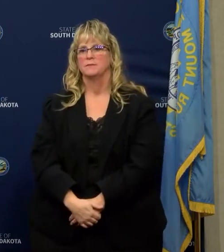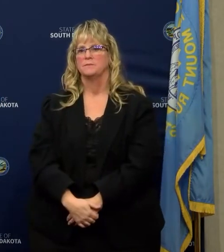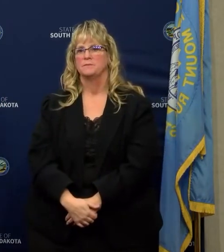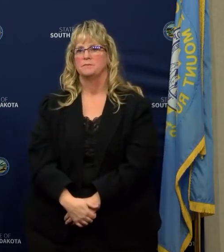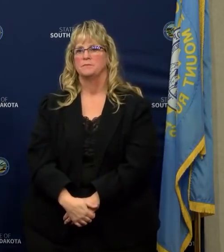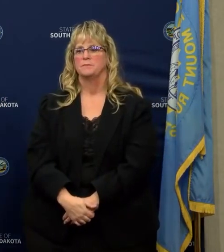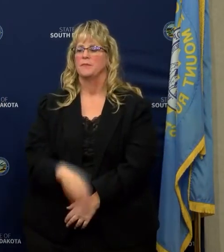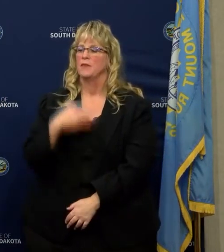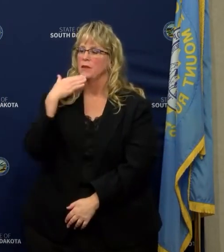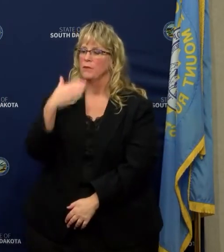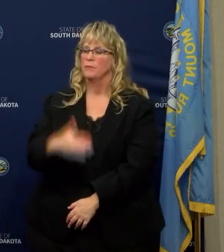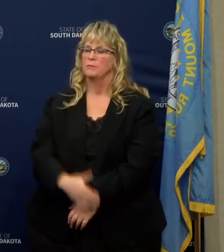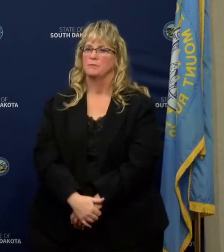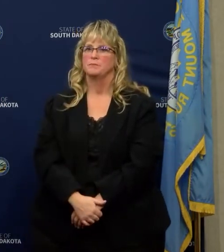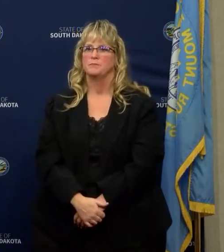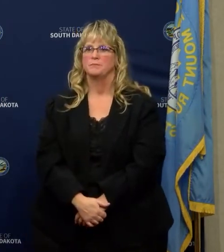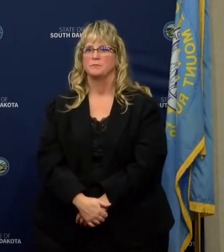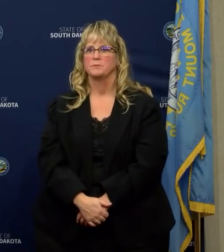Thank you.